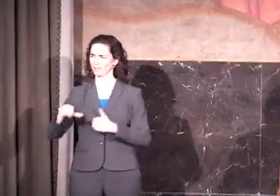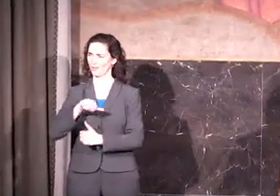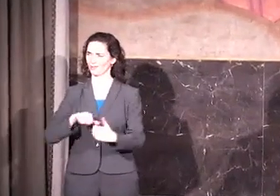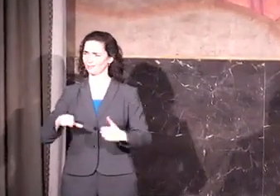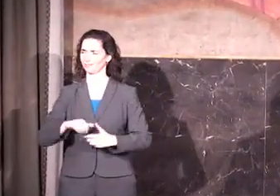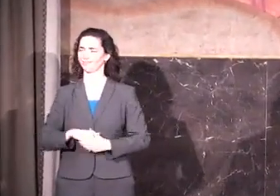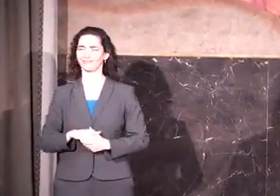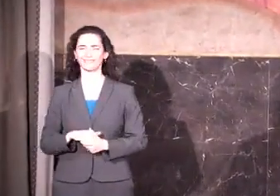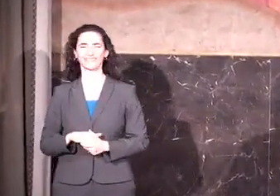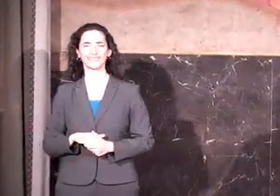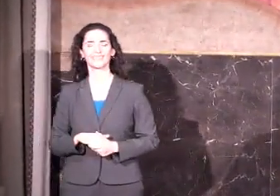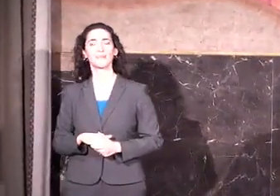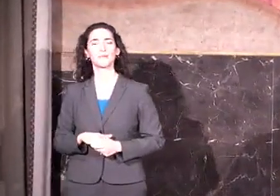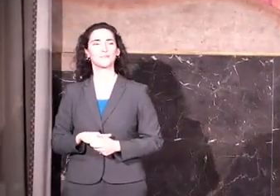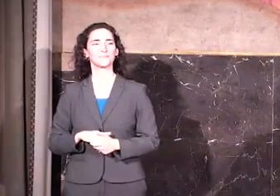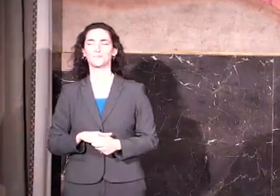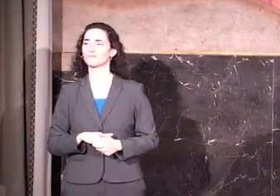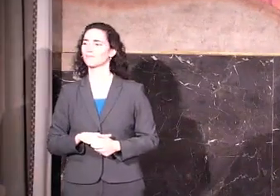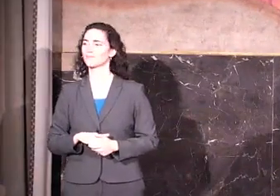being here today.